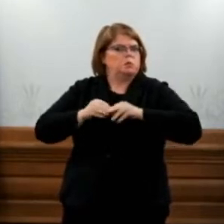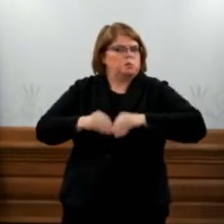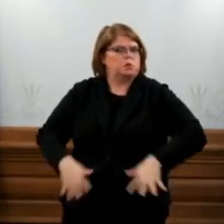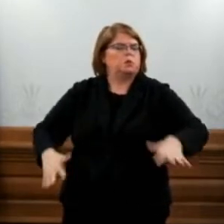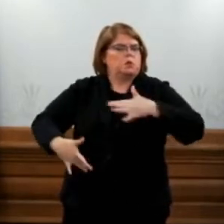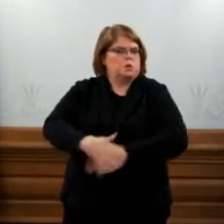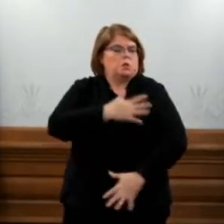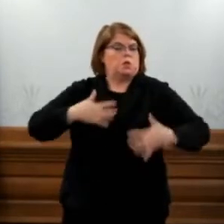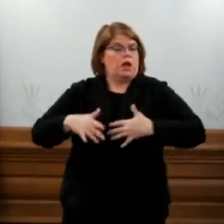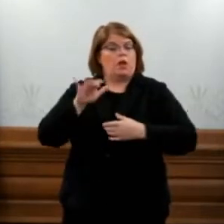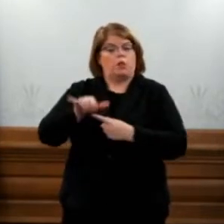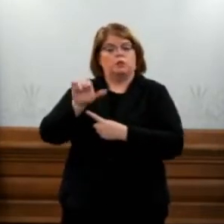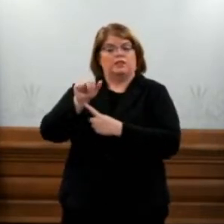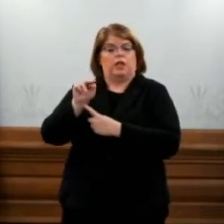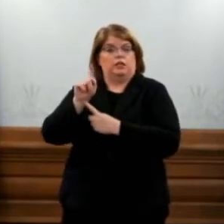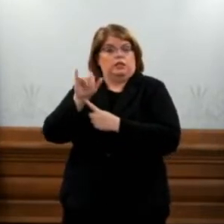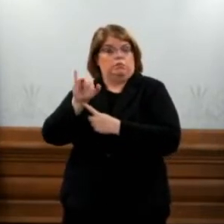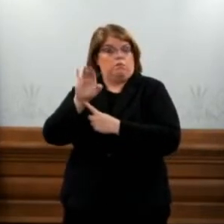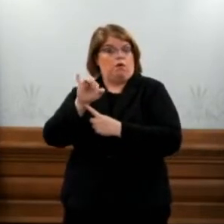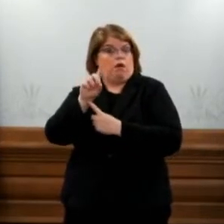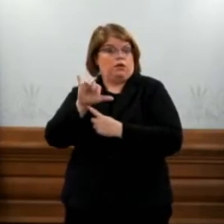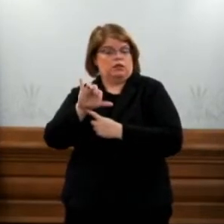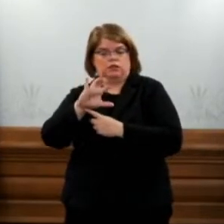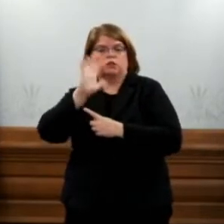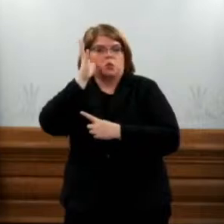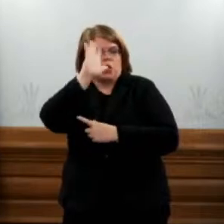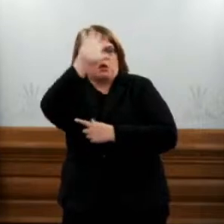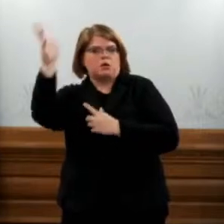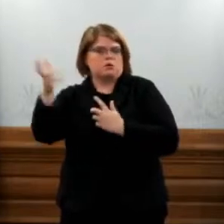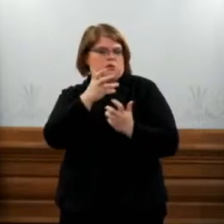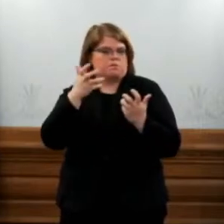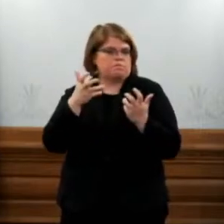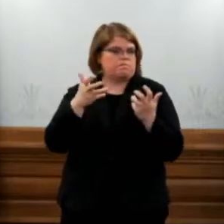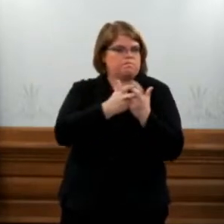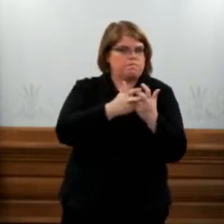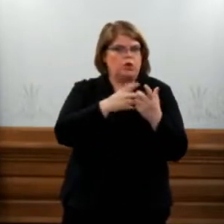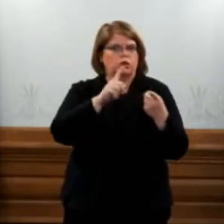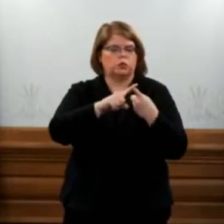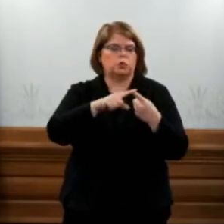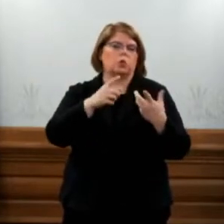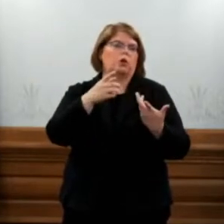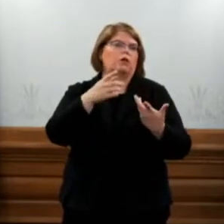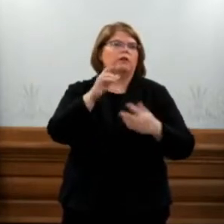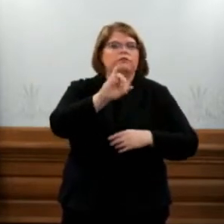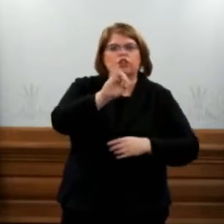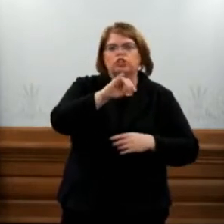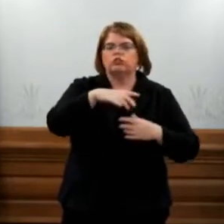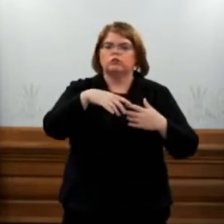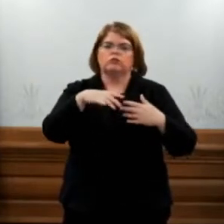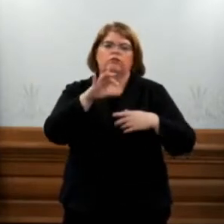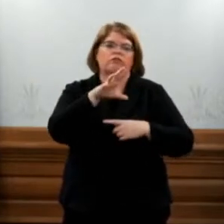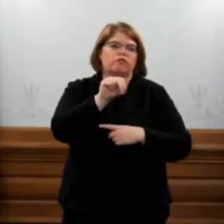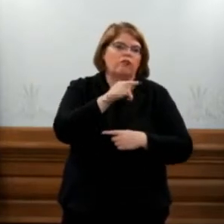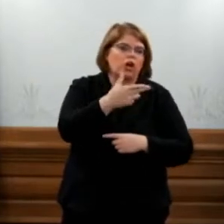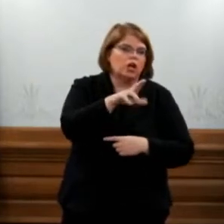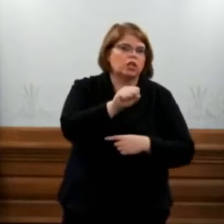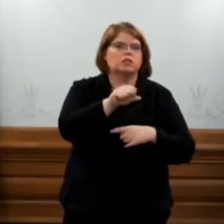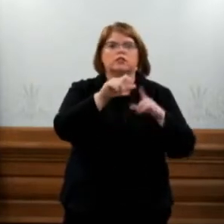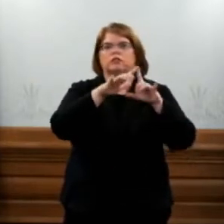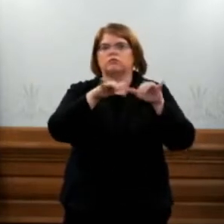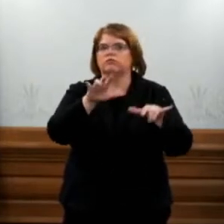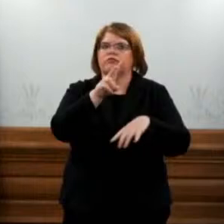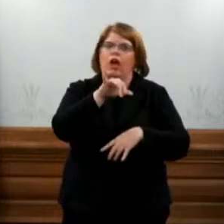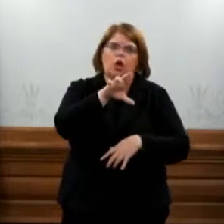on to either the virus or the fungus or the bacteria or whatever invader you may have. Obviously, in this case, it's